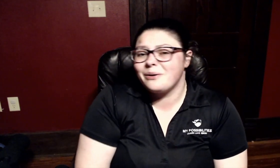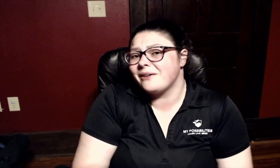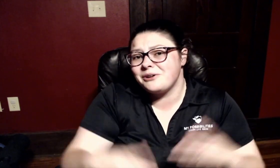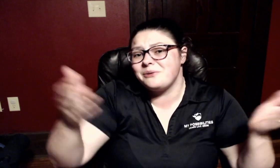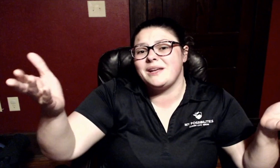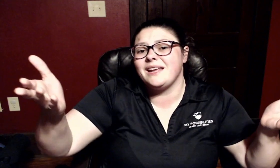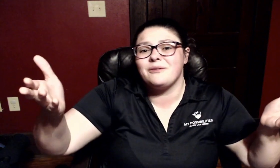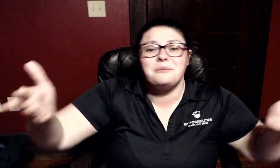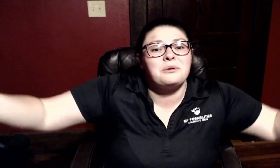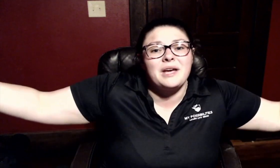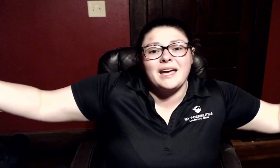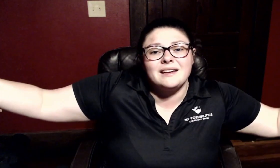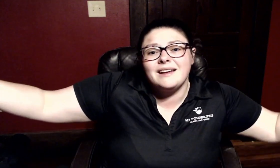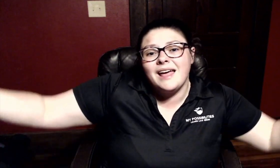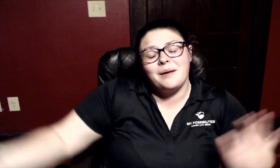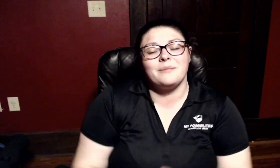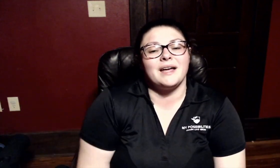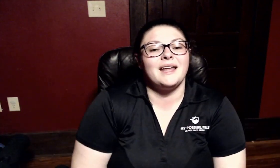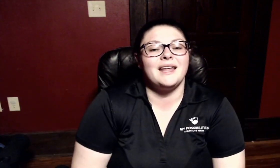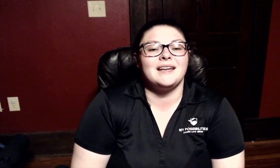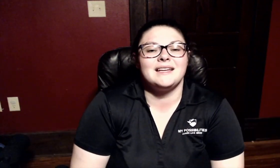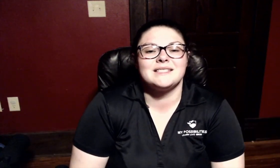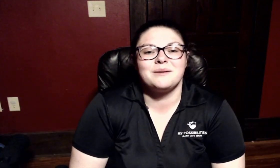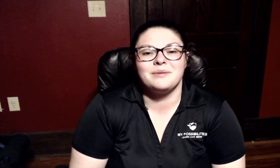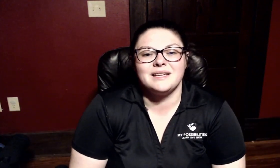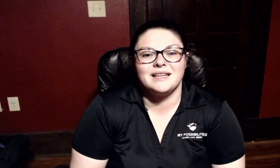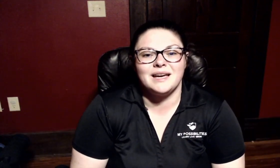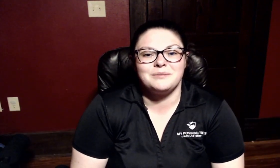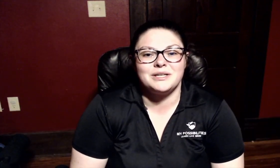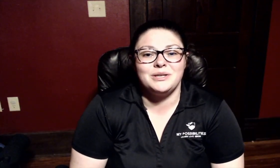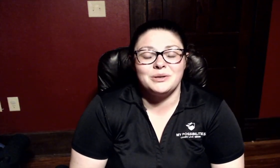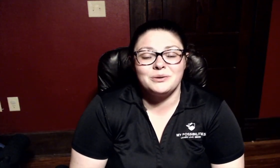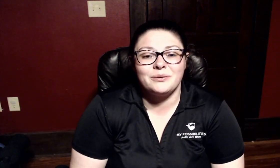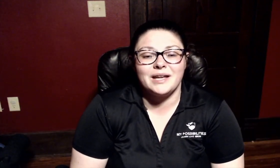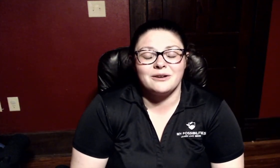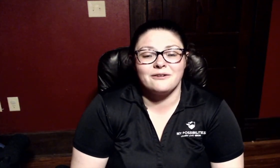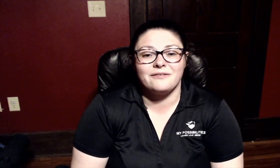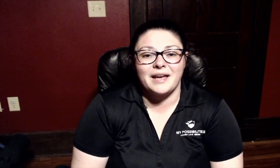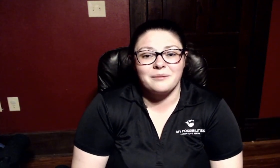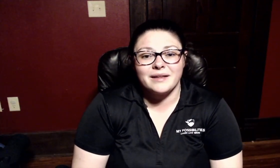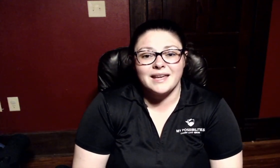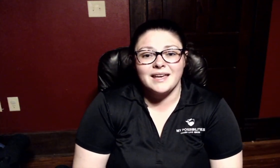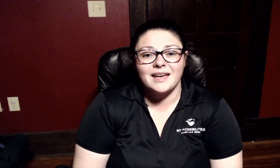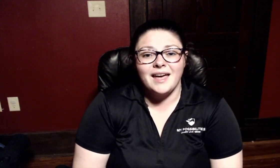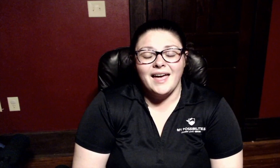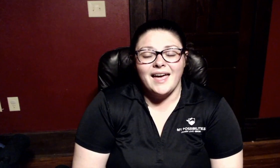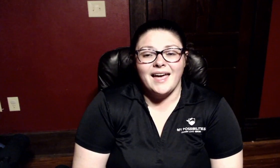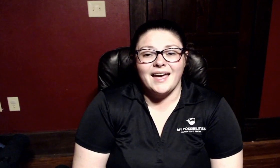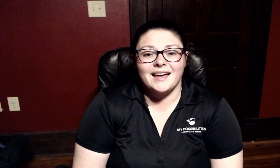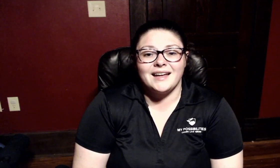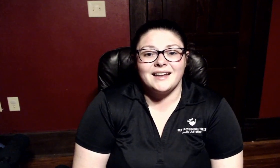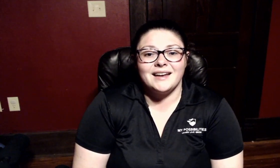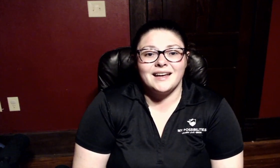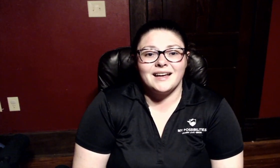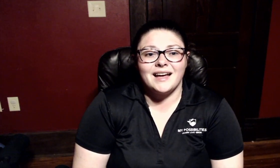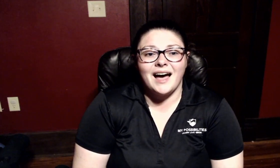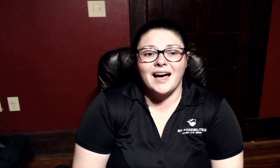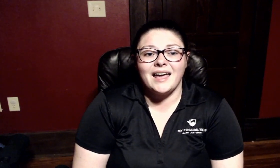to do any of them. You can, but it is completely up to you and your family. And